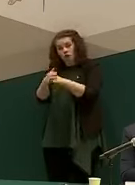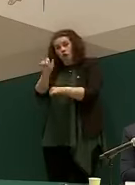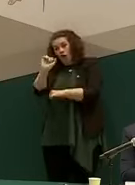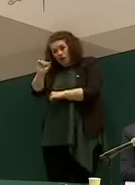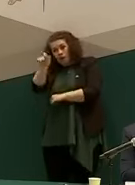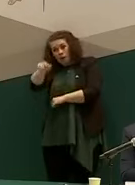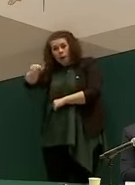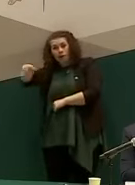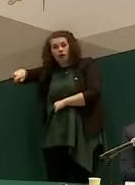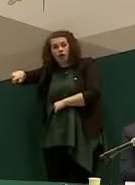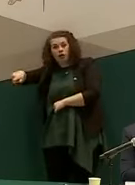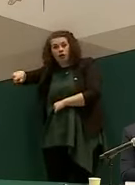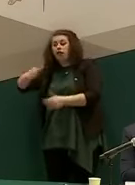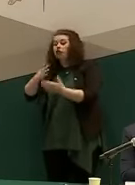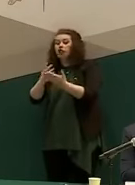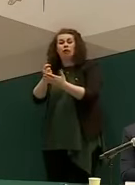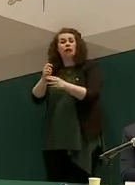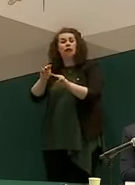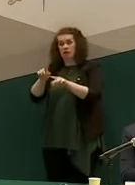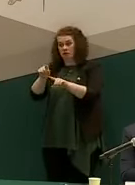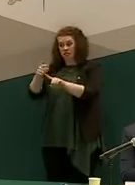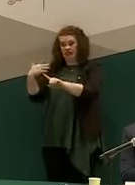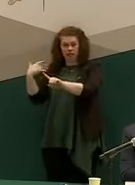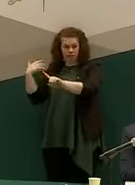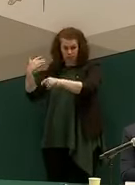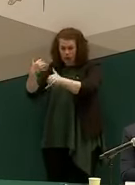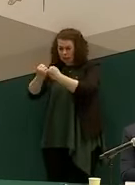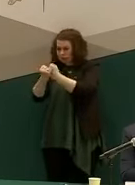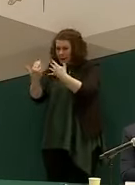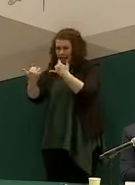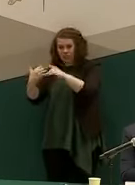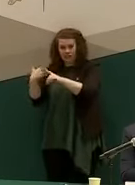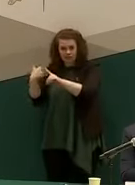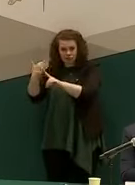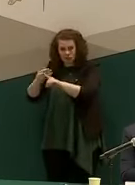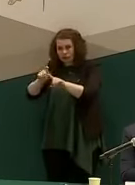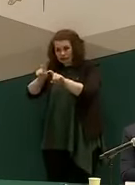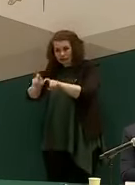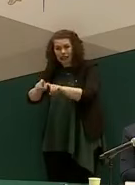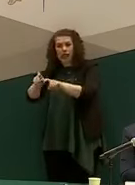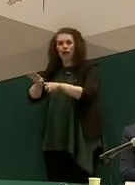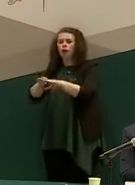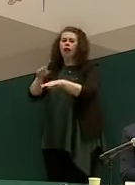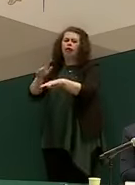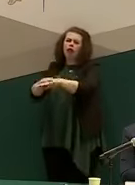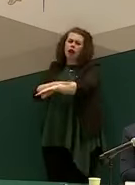and sometimes for many, many years, where the residents had been living there with chronic conditions.